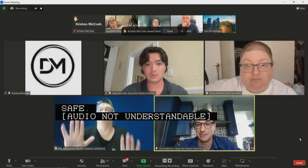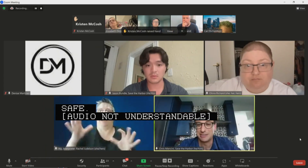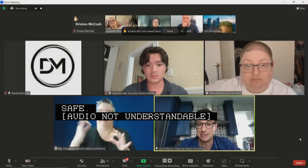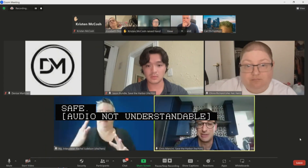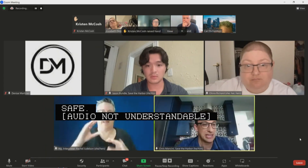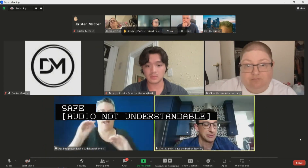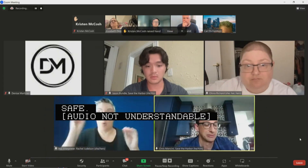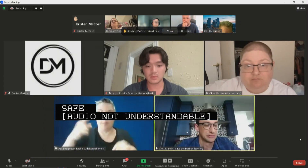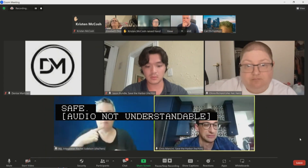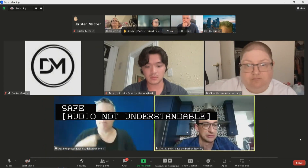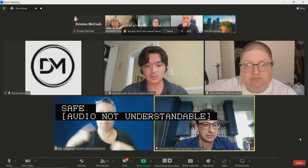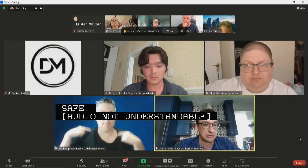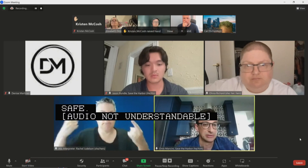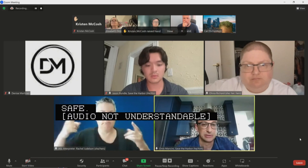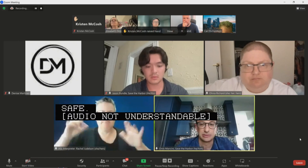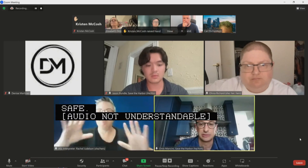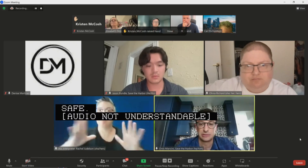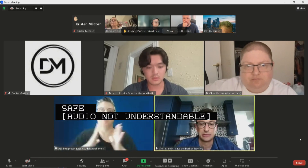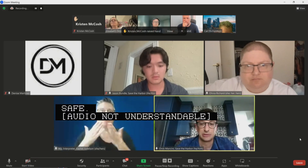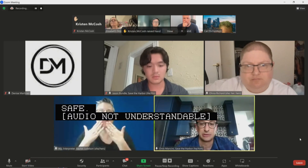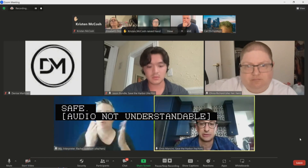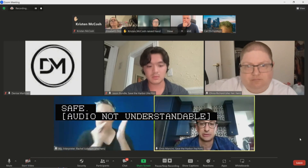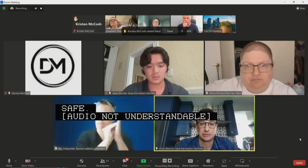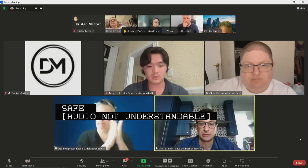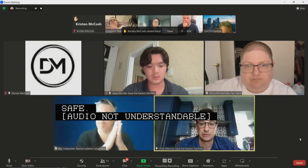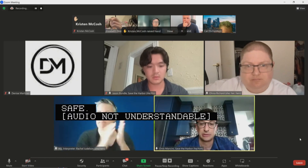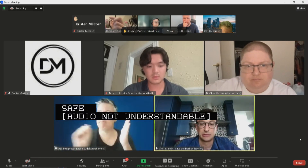and thank you.